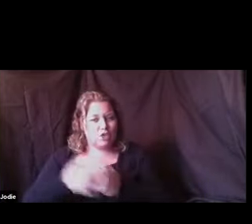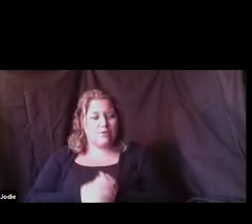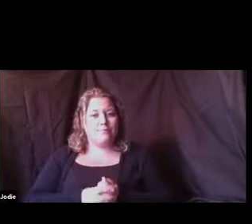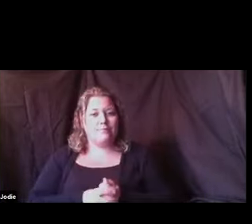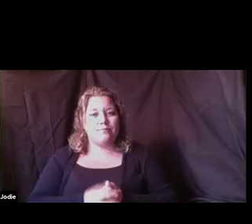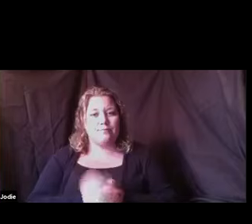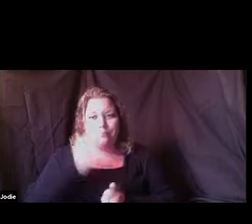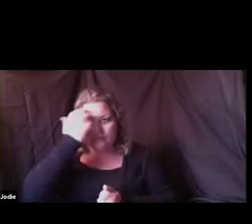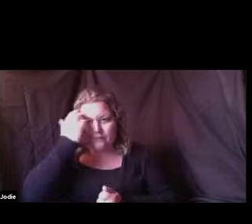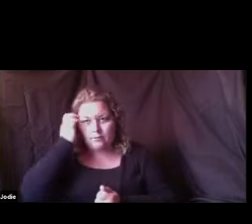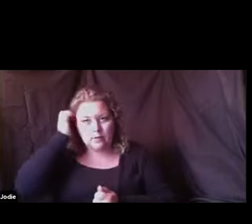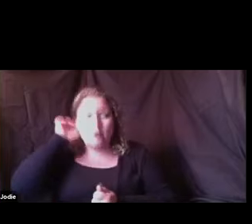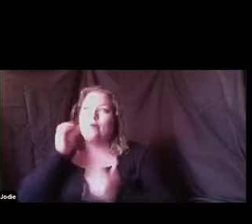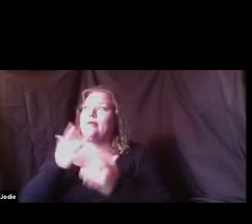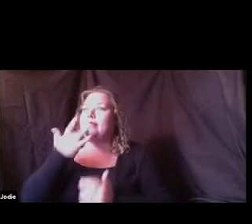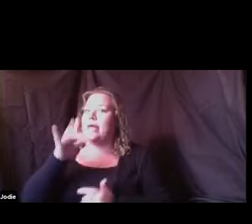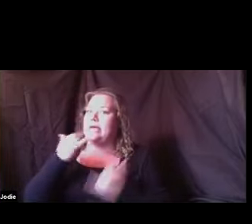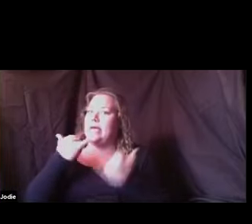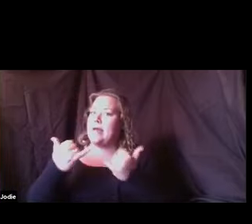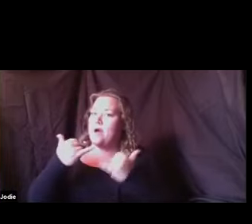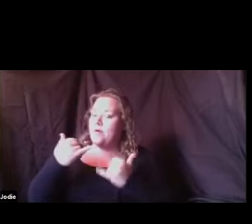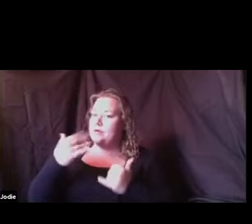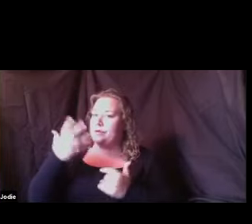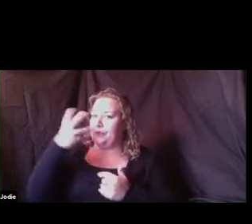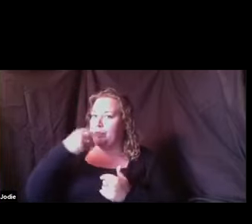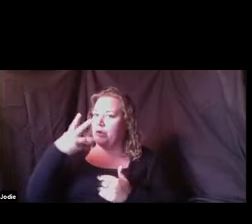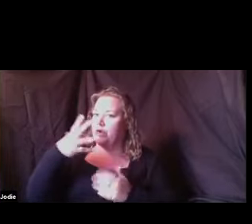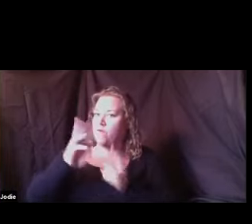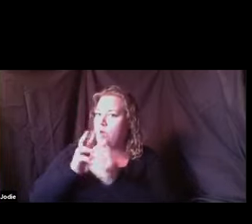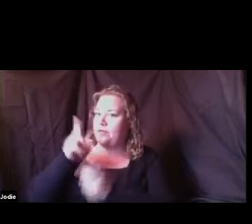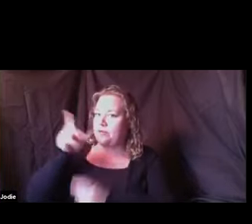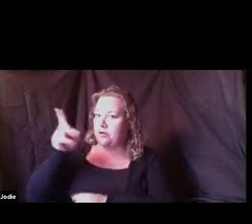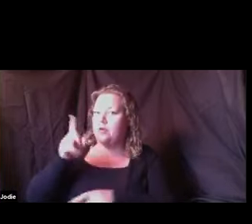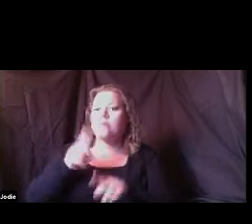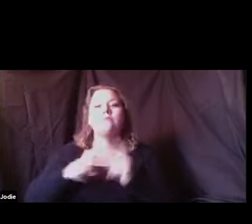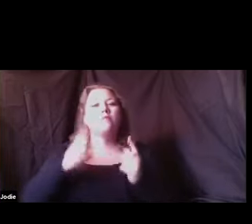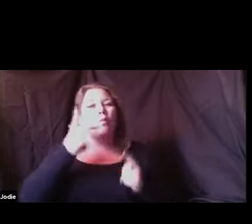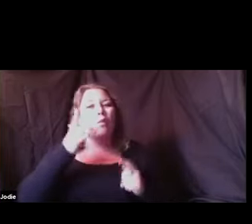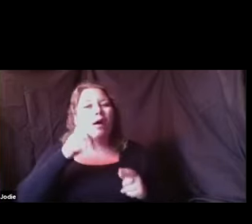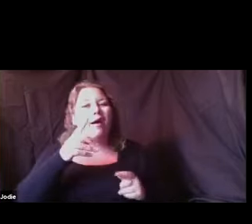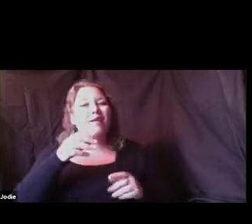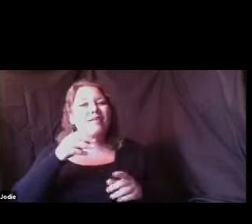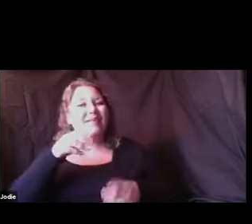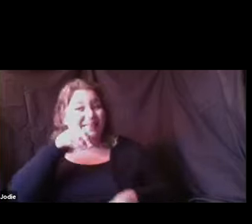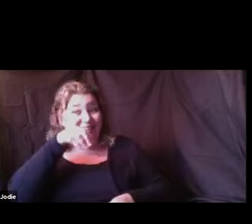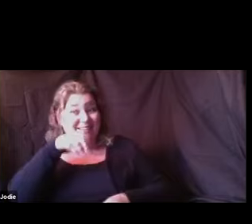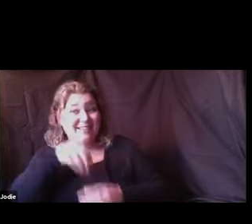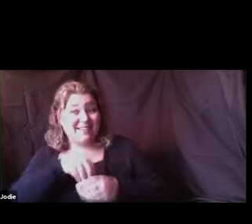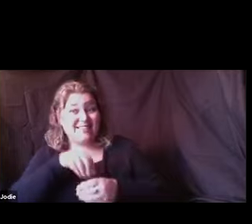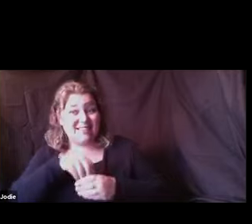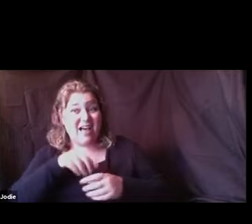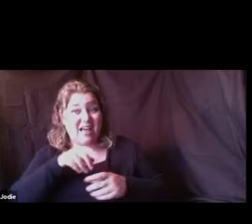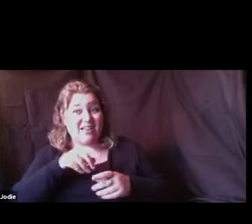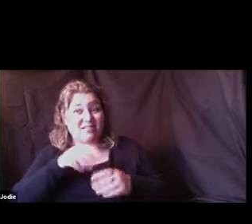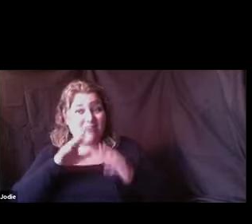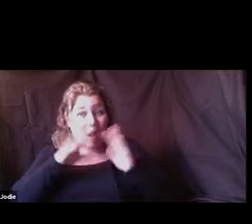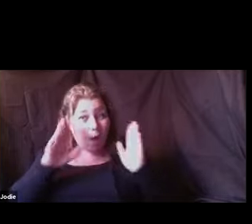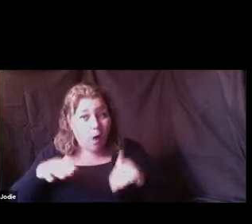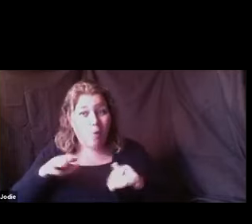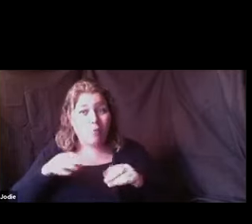grateful it's nice because nice outside, because indoors there's a lot of I've read